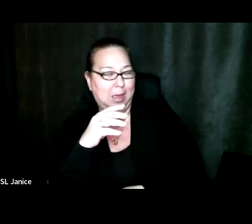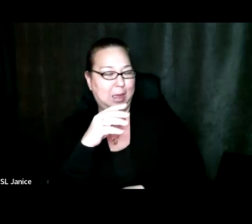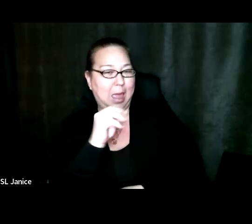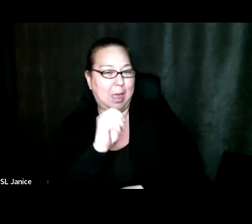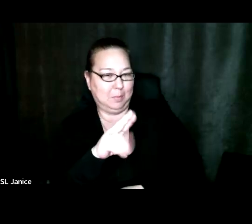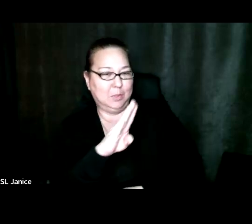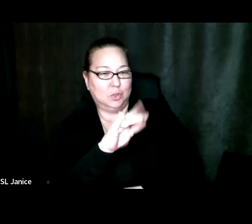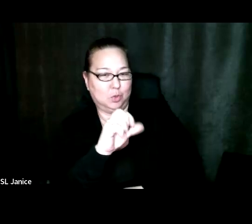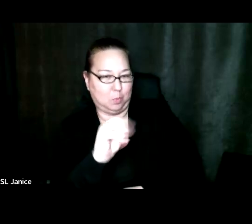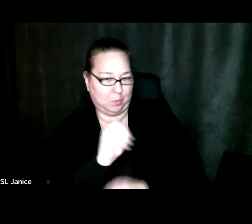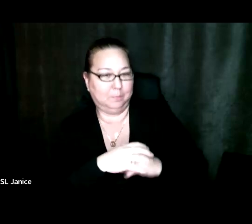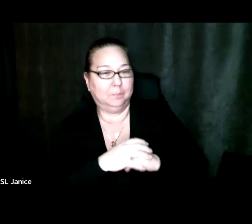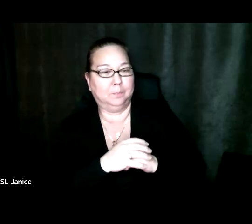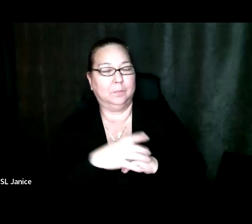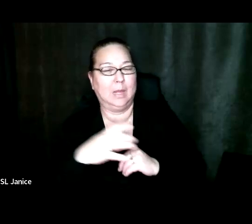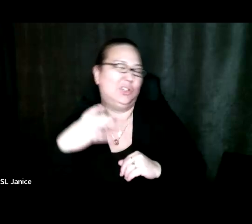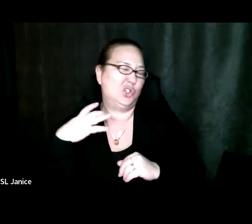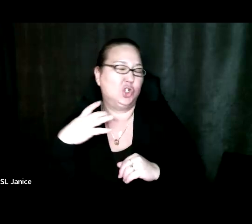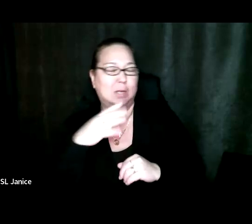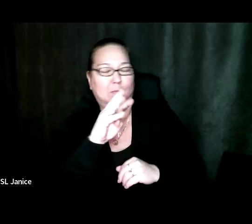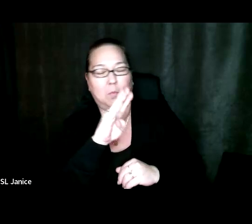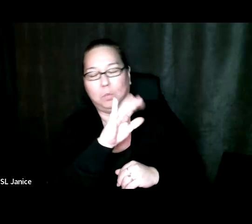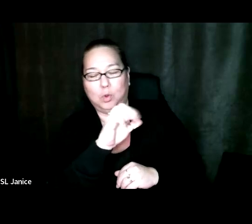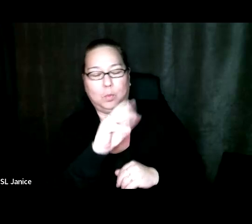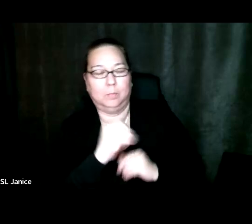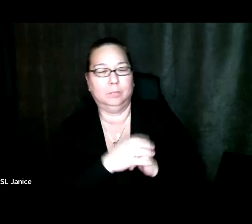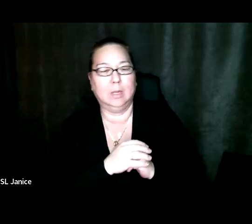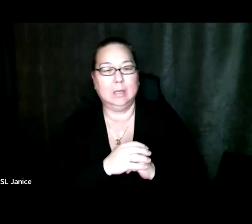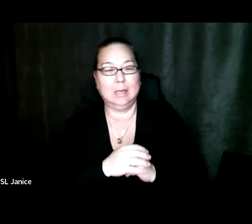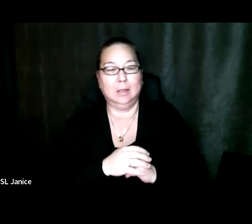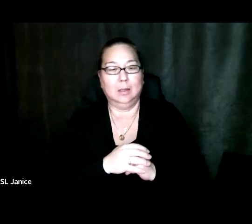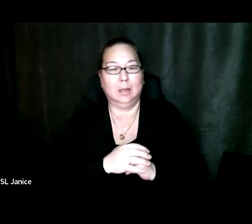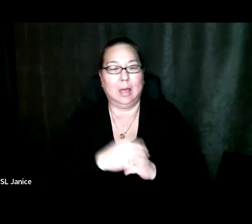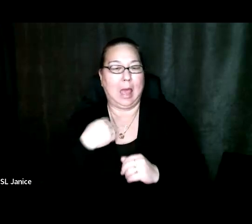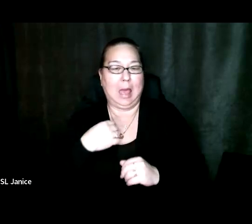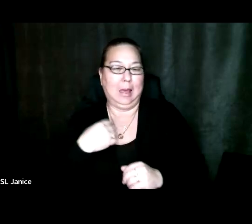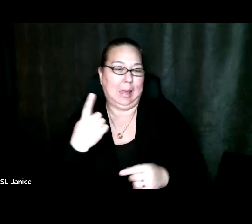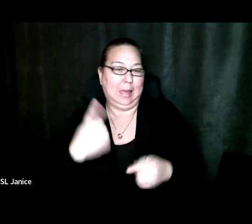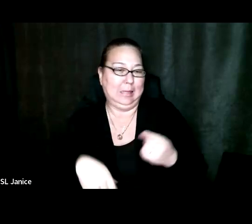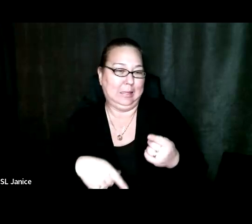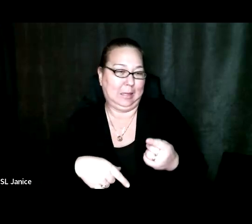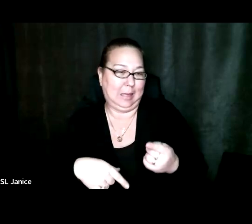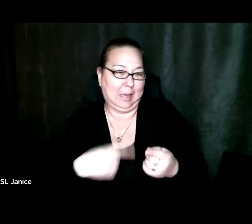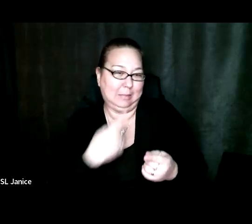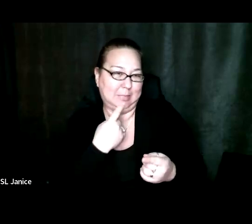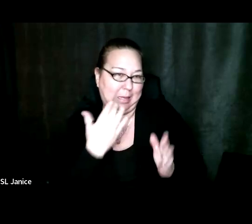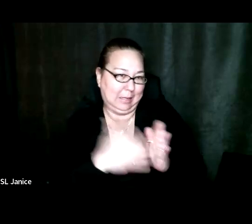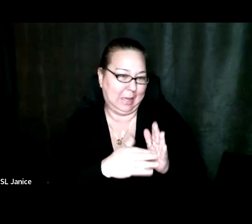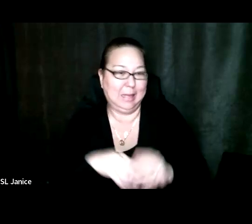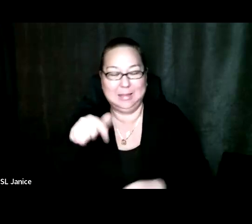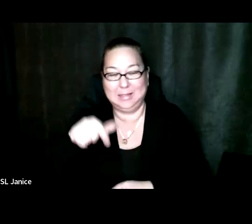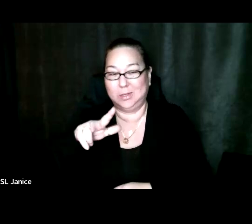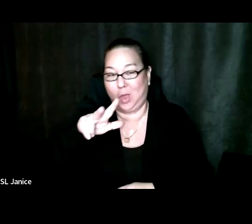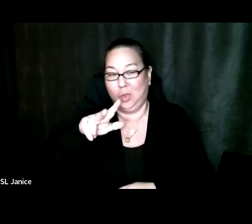go without repeating 34th year, consecutive year of a balanced budget. There are not a lot of